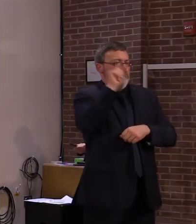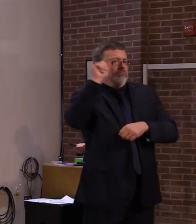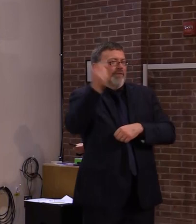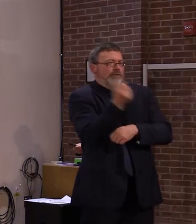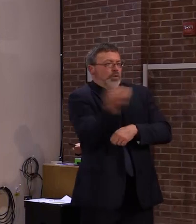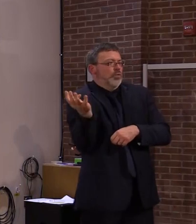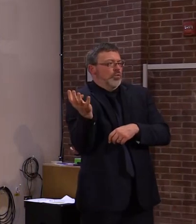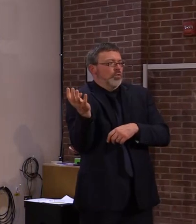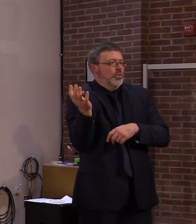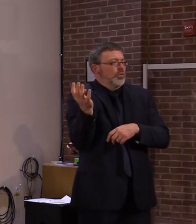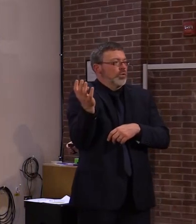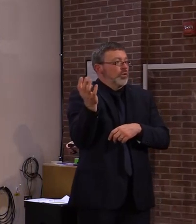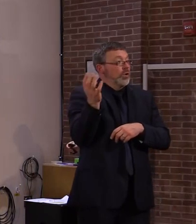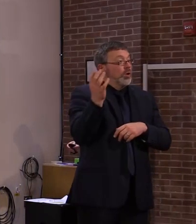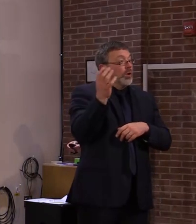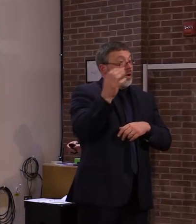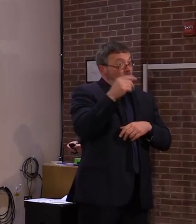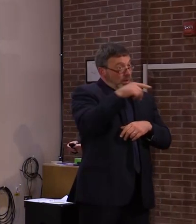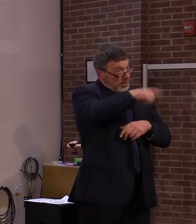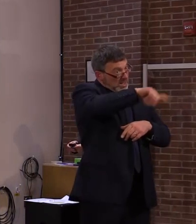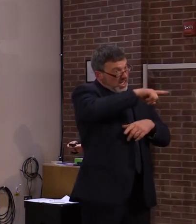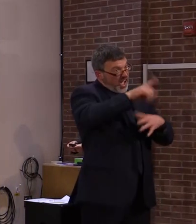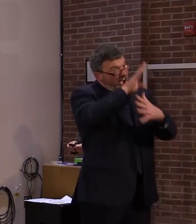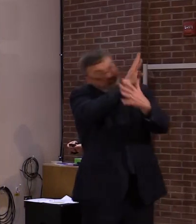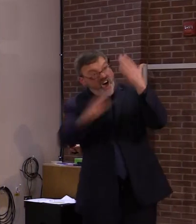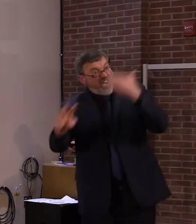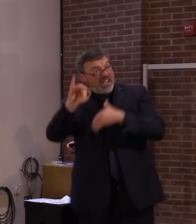up our ICU, unfortunately.